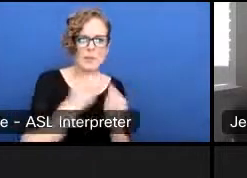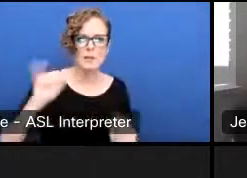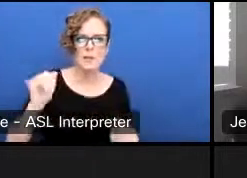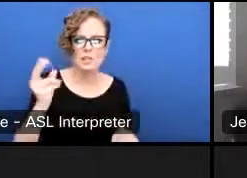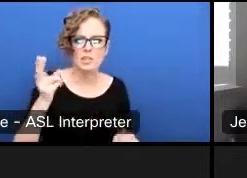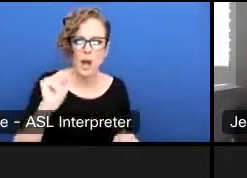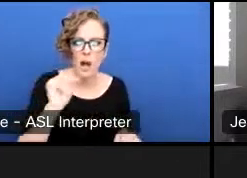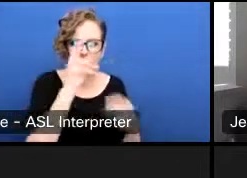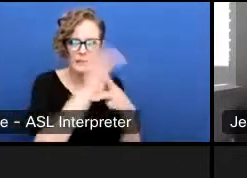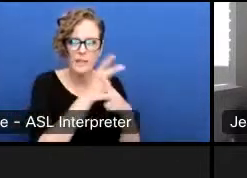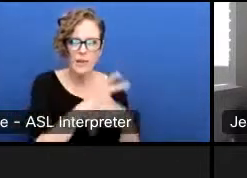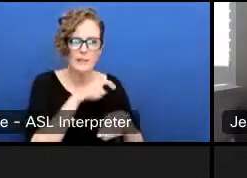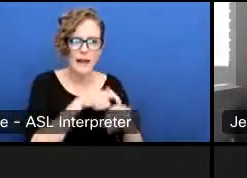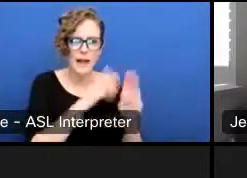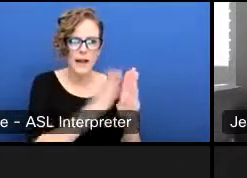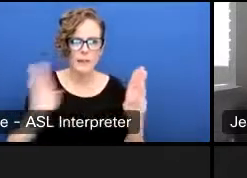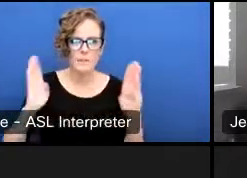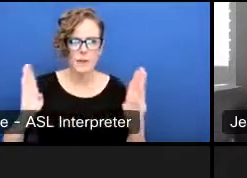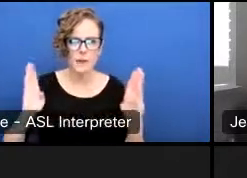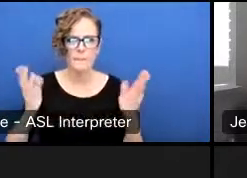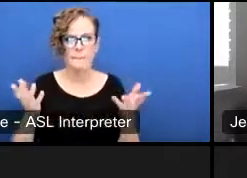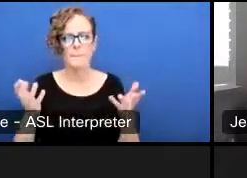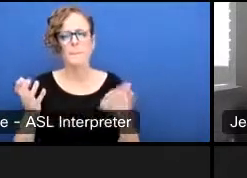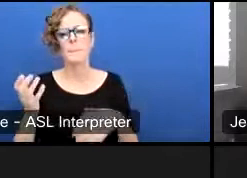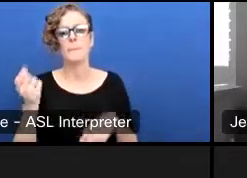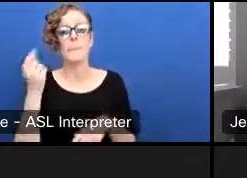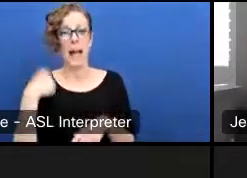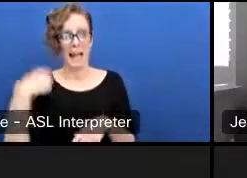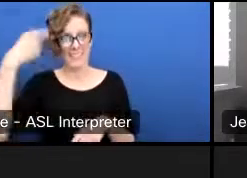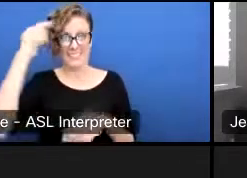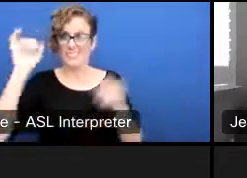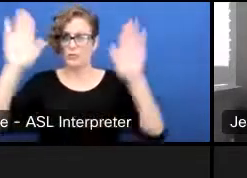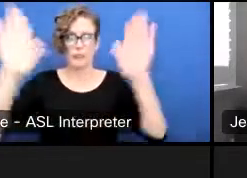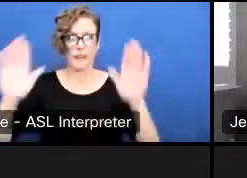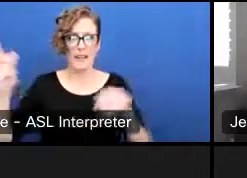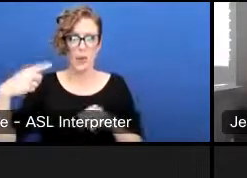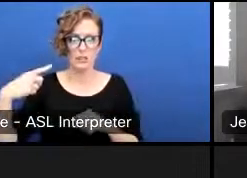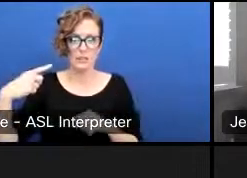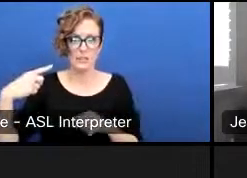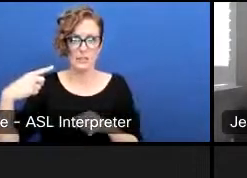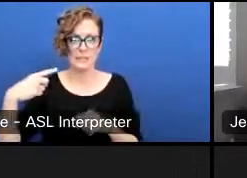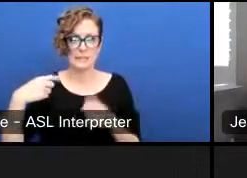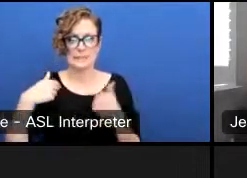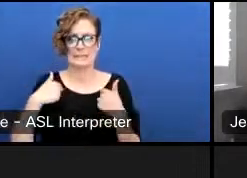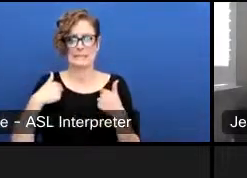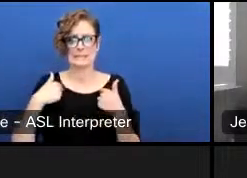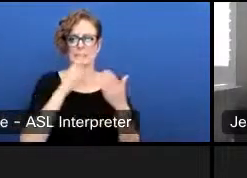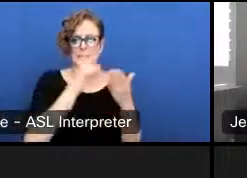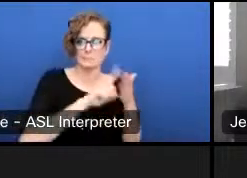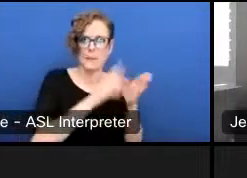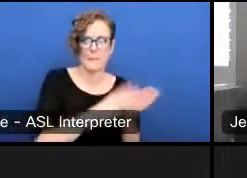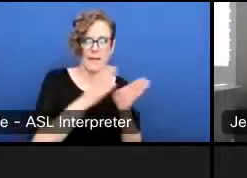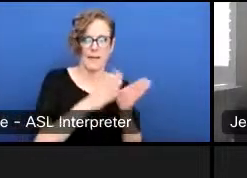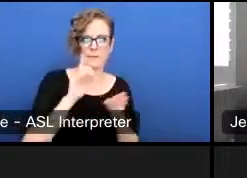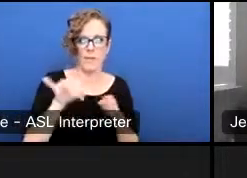out our timeframes on that because I think that's a great question and we need to plan for